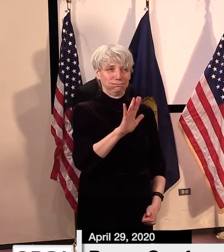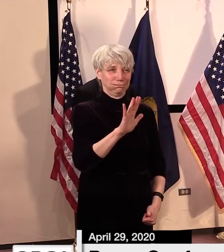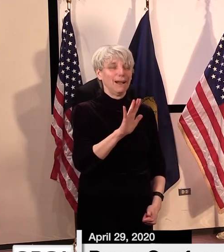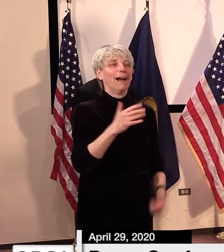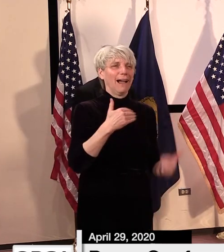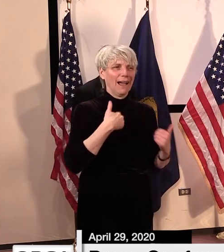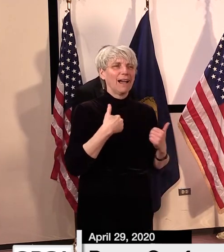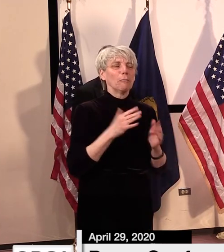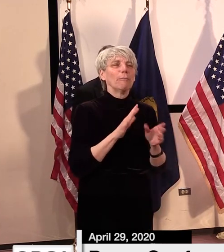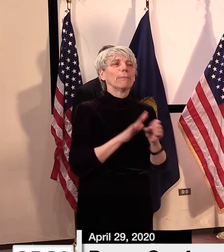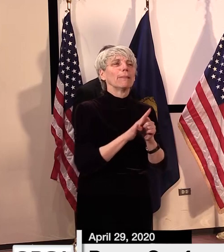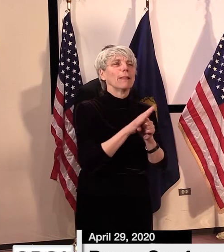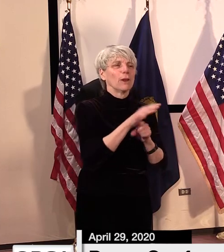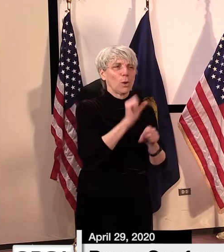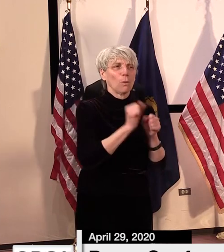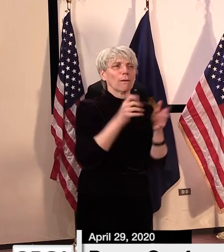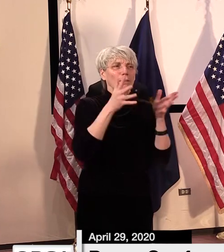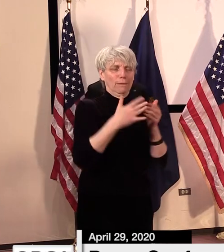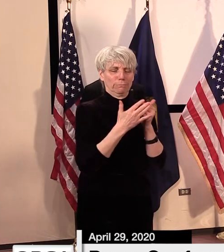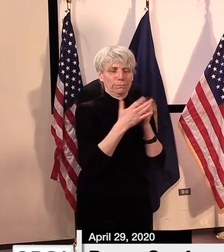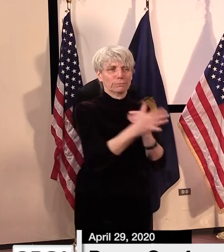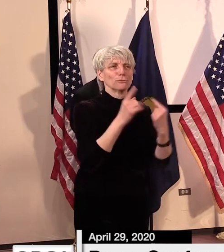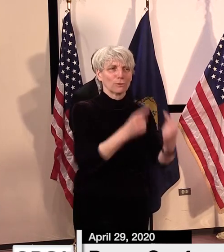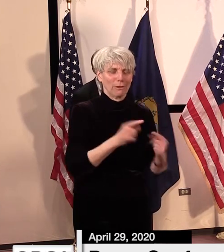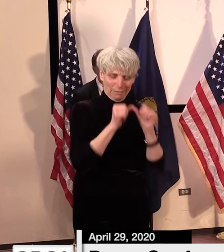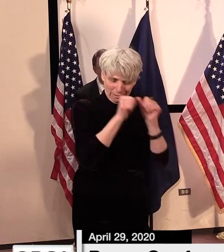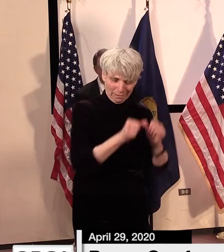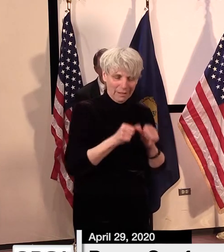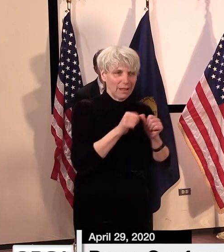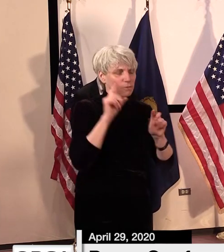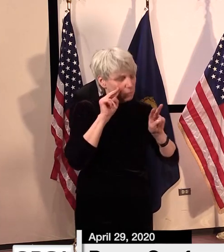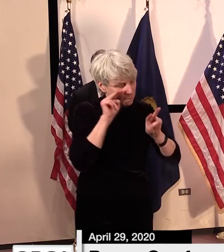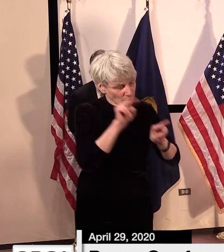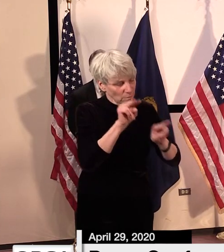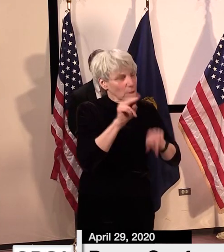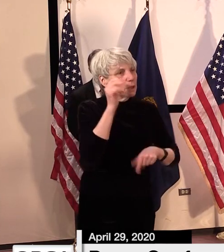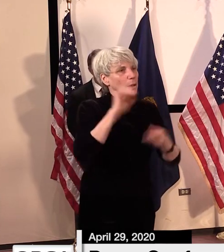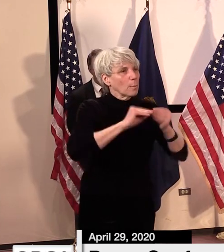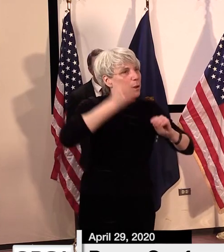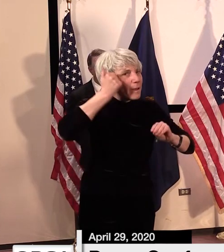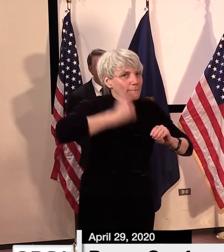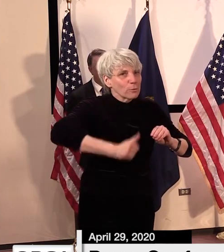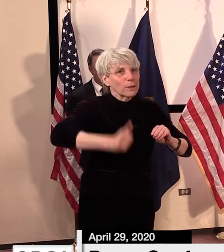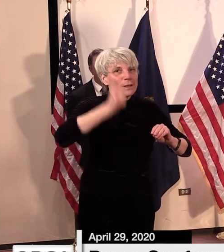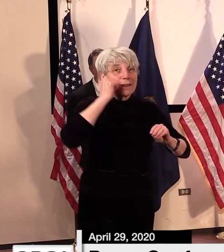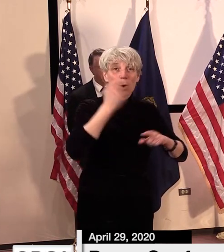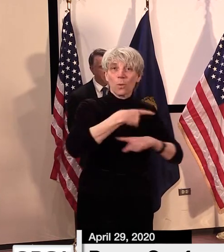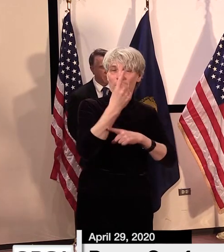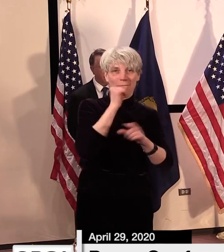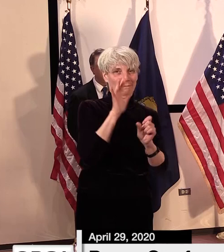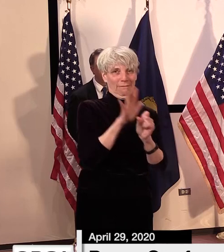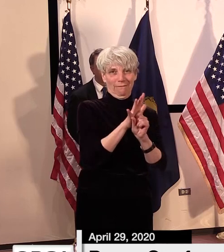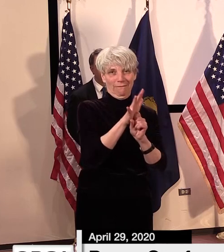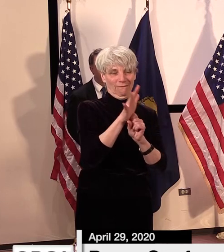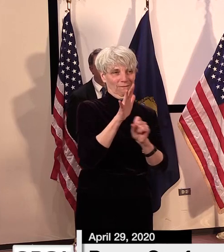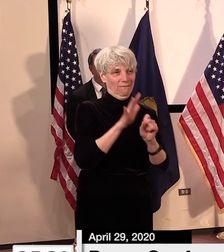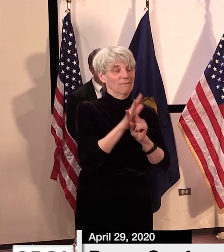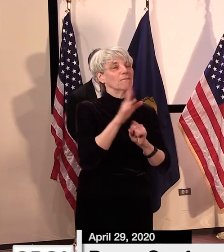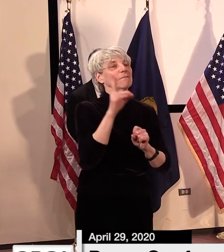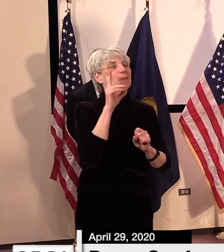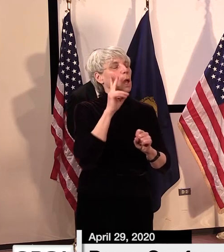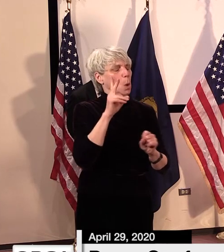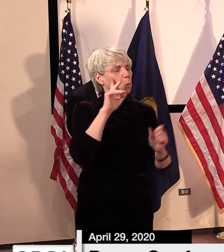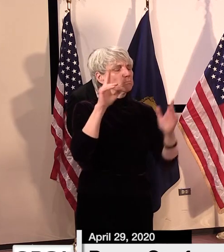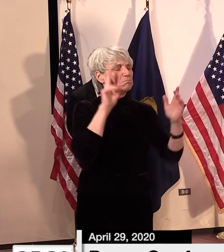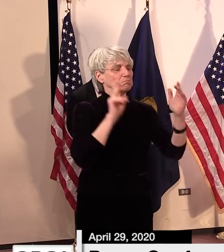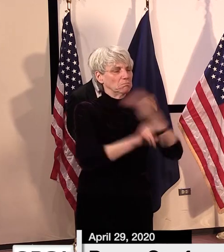we really have to watch trends, watch data on a daily basis, watch for the projected resurgences of